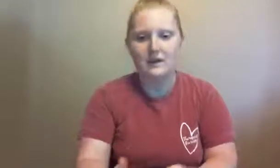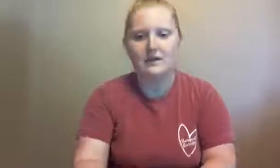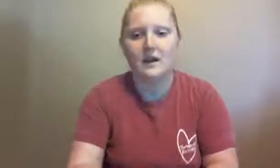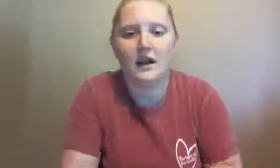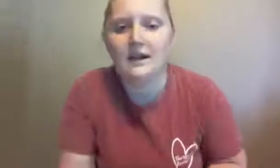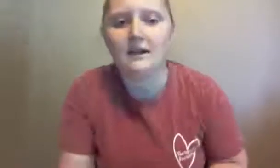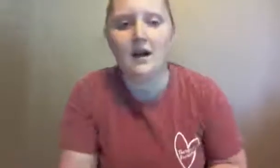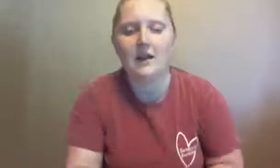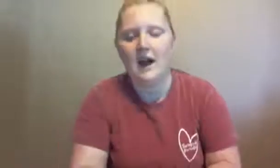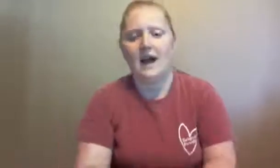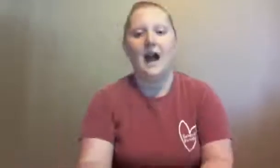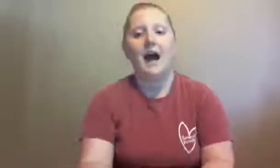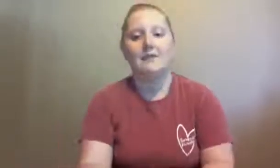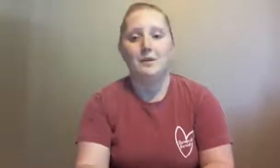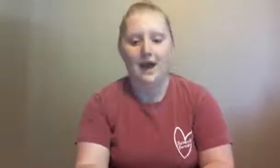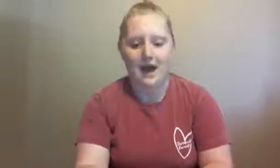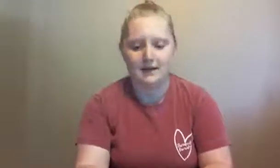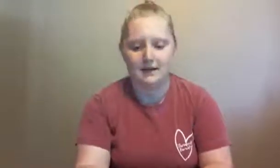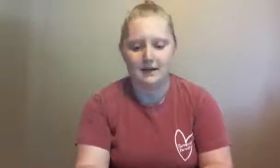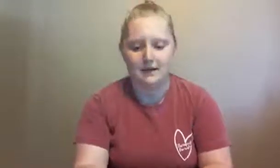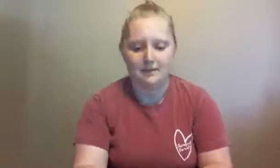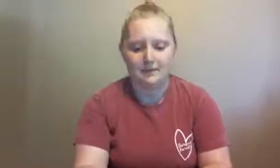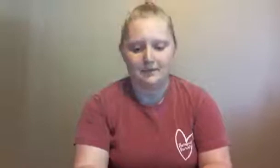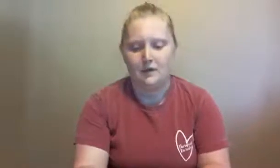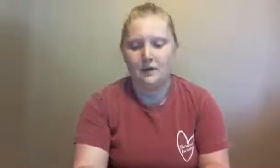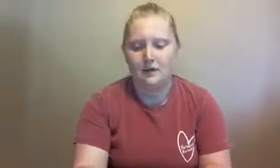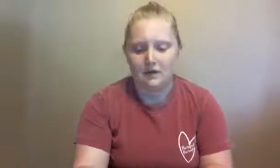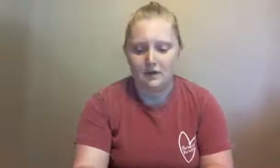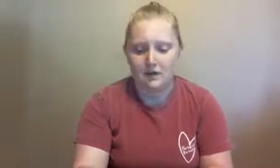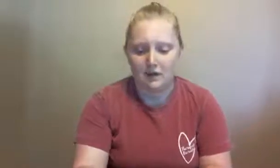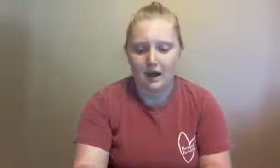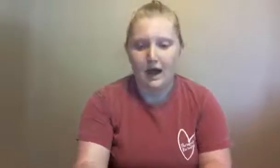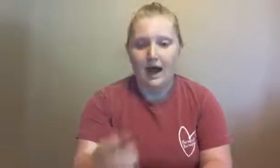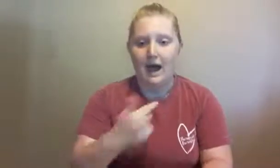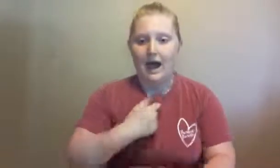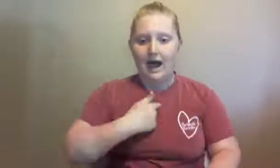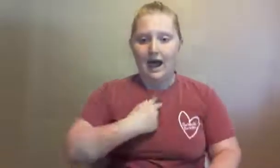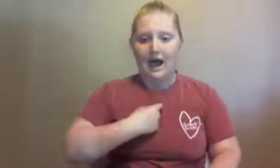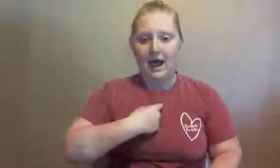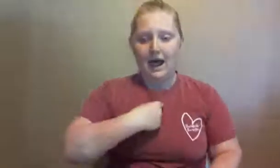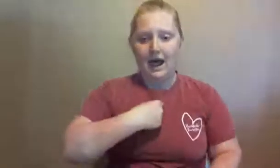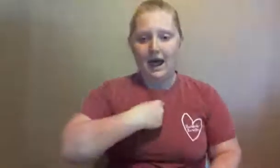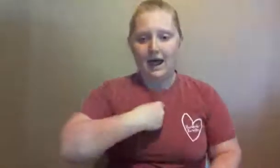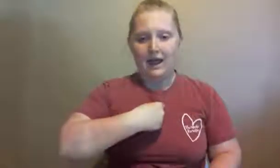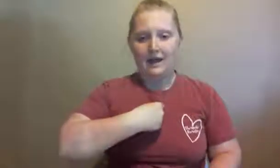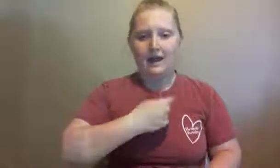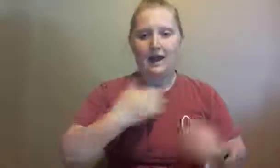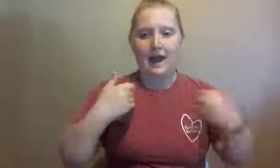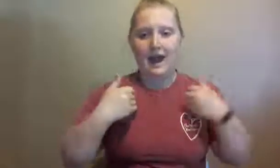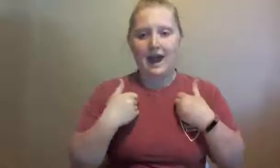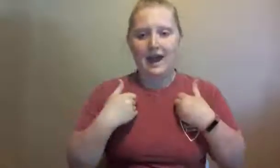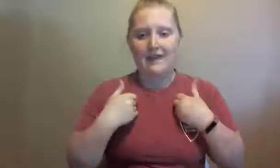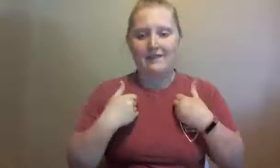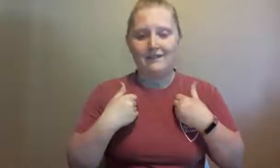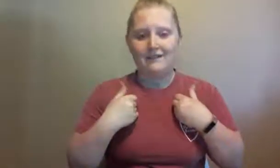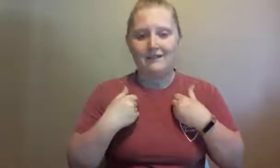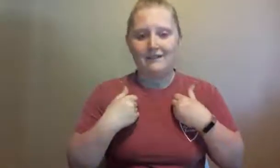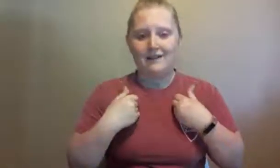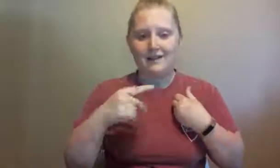this song is called I Have a Pet. So, I have